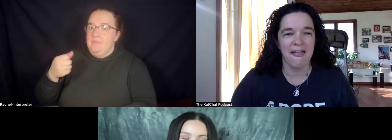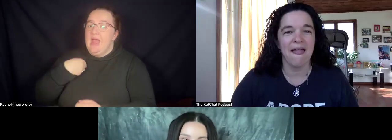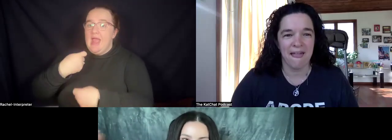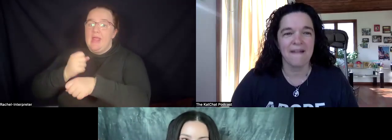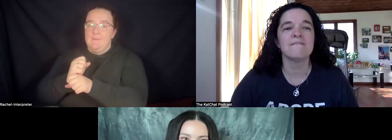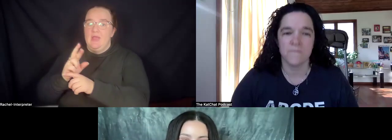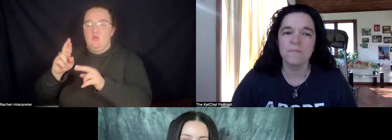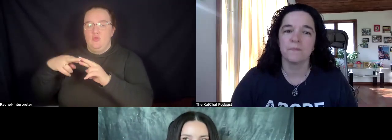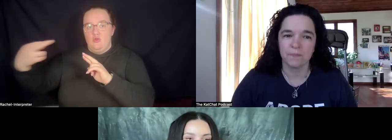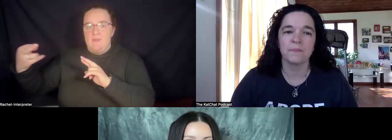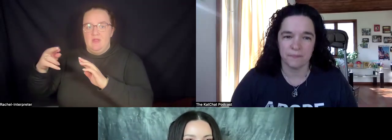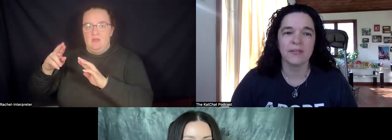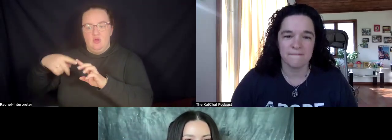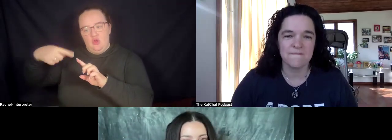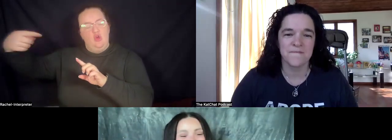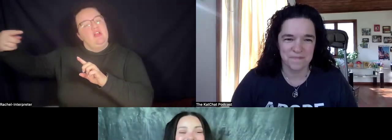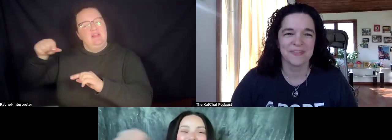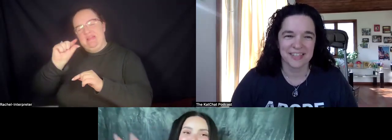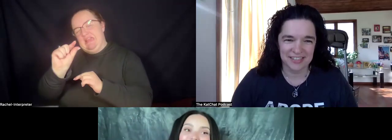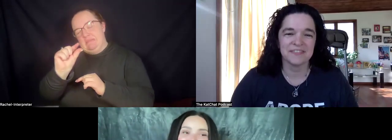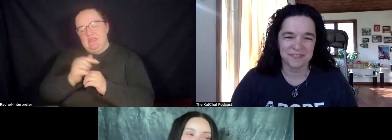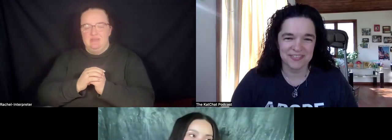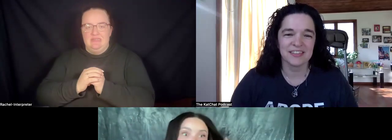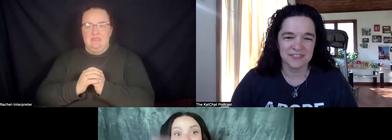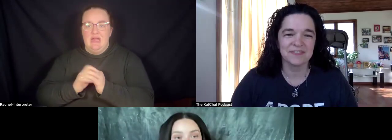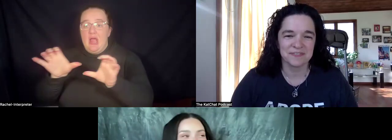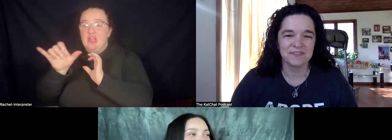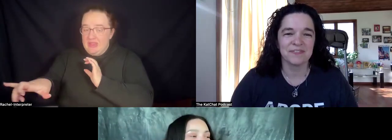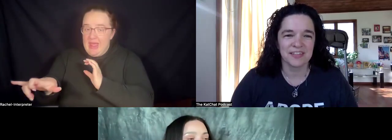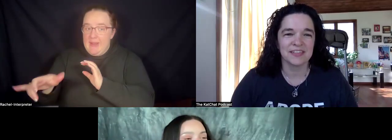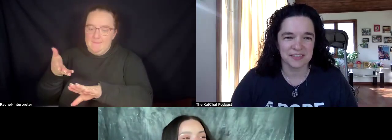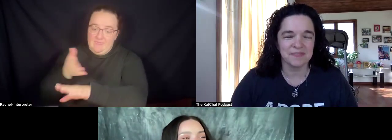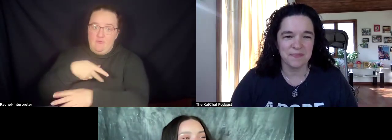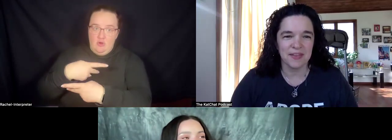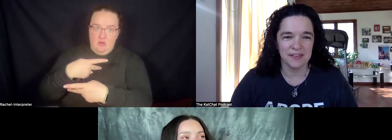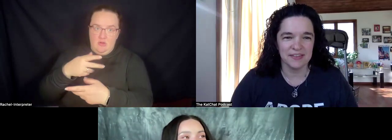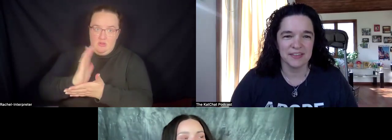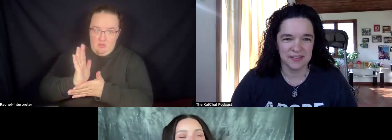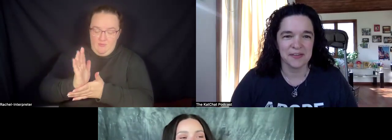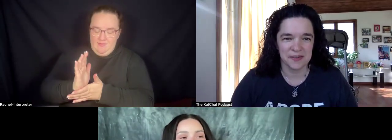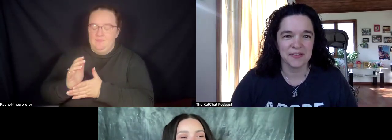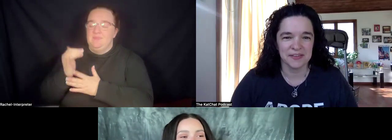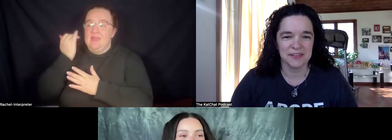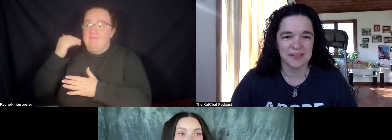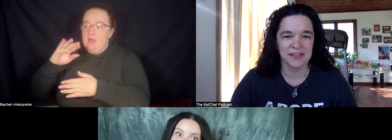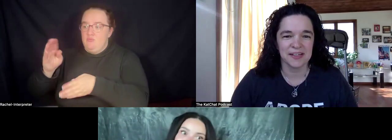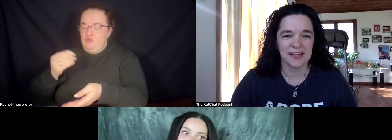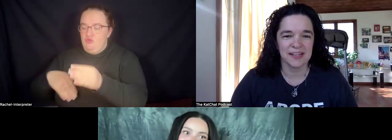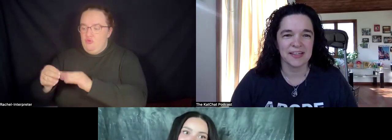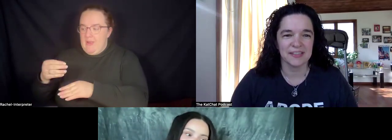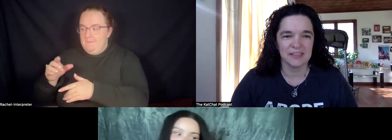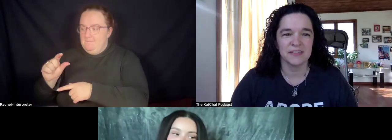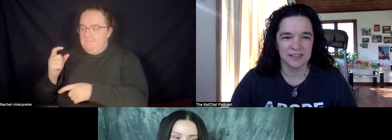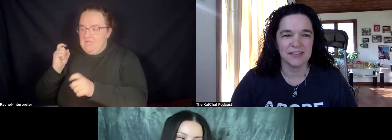ribbon curly somewhat. So I could do that before this production. And if I'm wrapping gifts by the